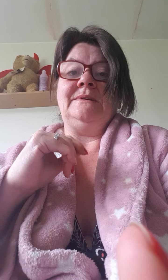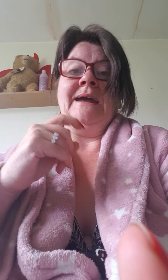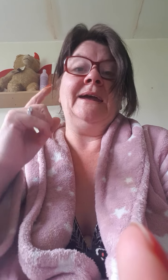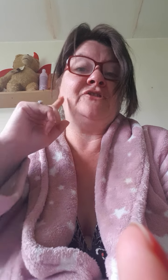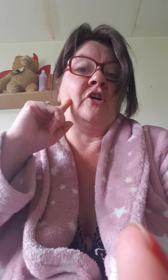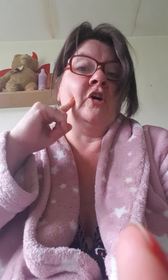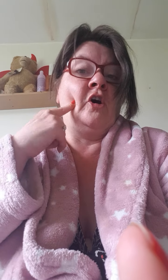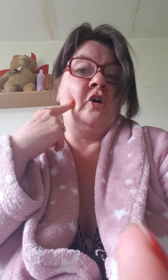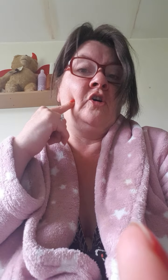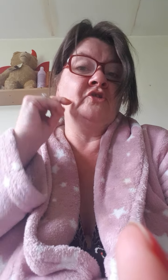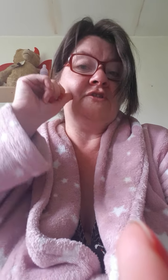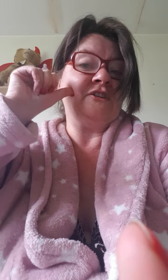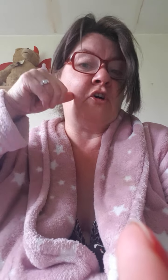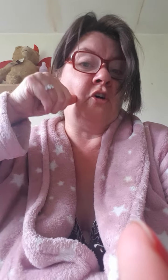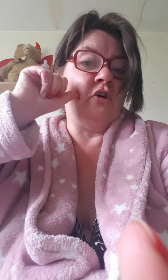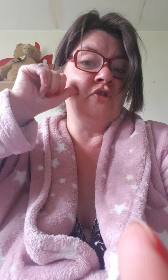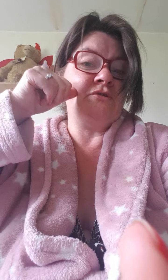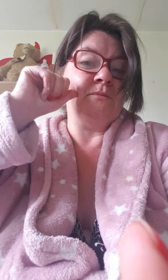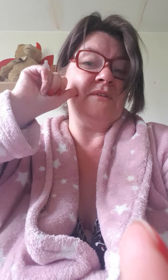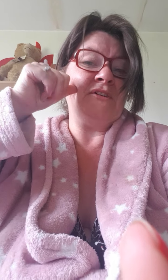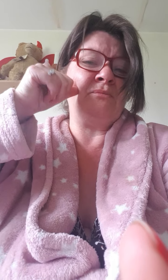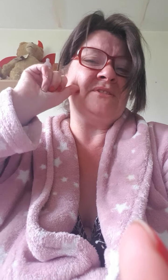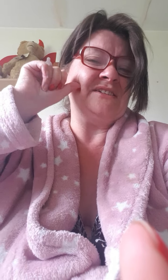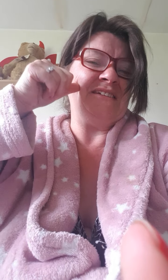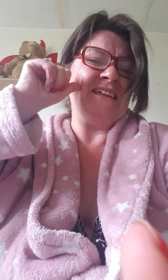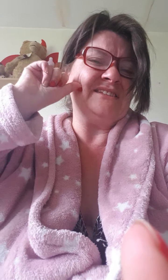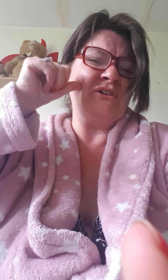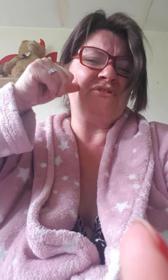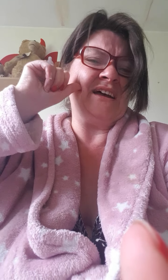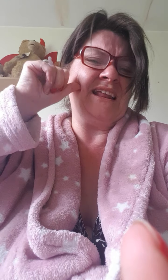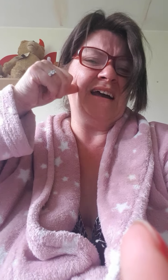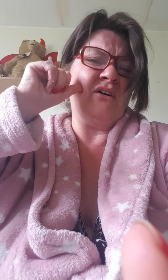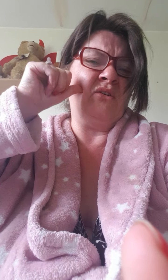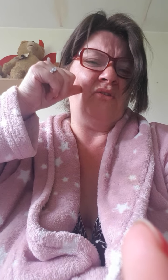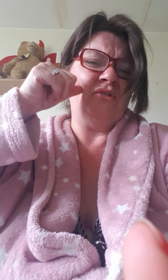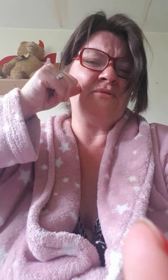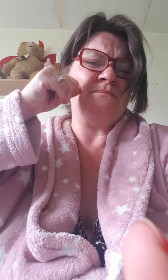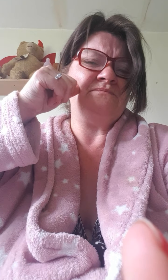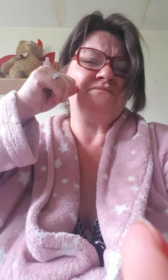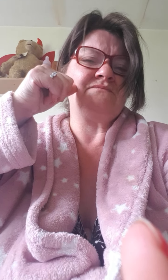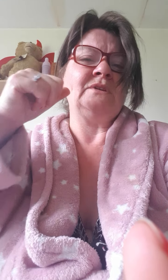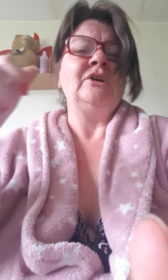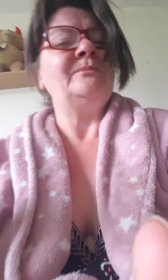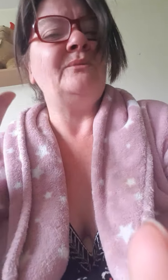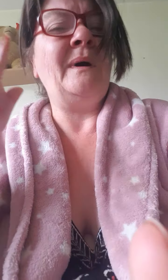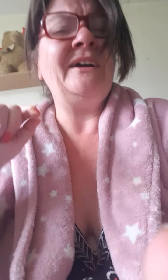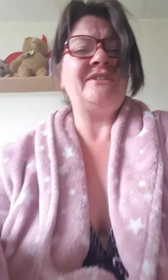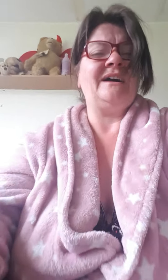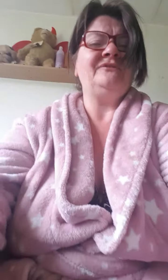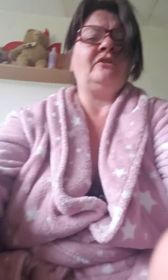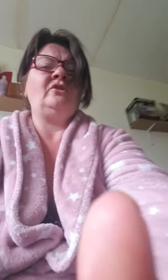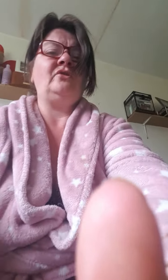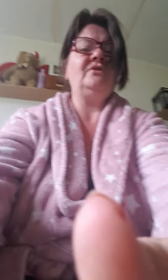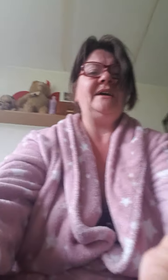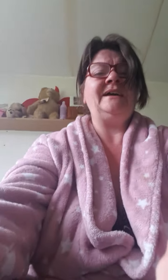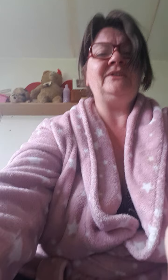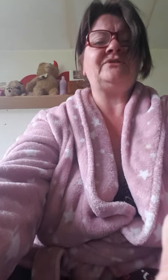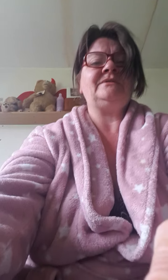It is hard, that's hard. But that's what it says, it don't sound like hard. But my sign for hard is